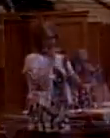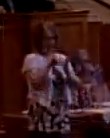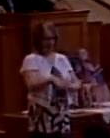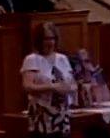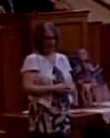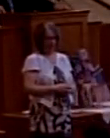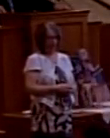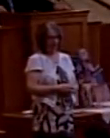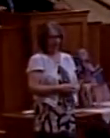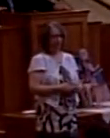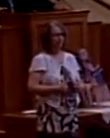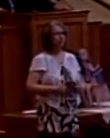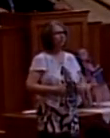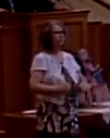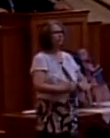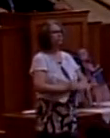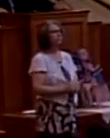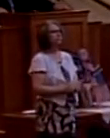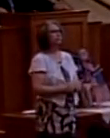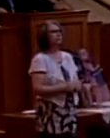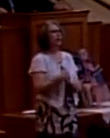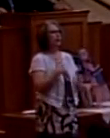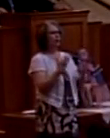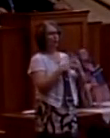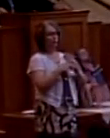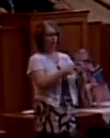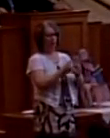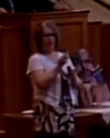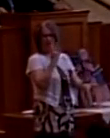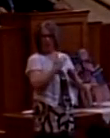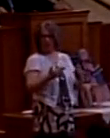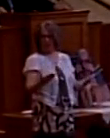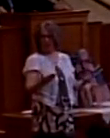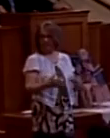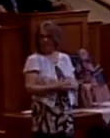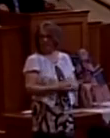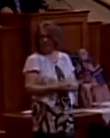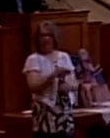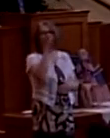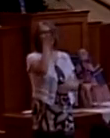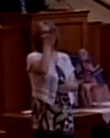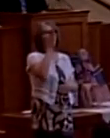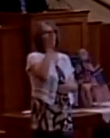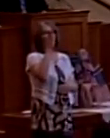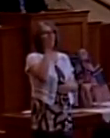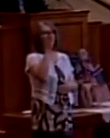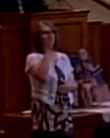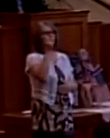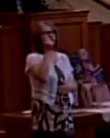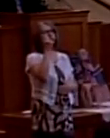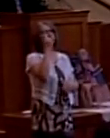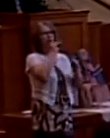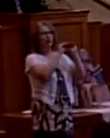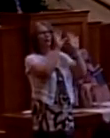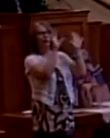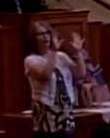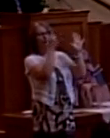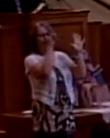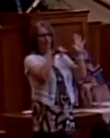And as I want to show you a few things that God has opened my eyes to in